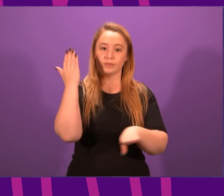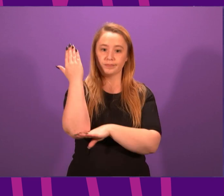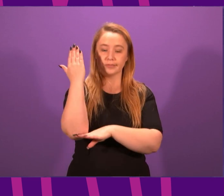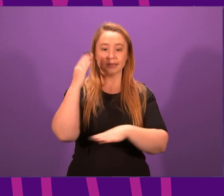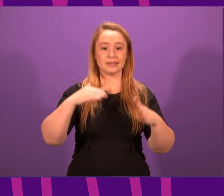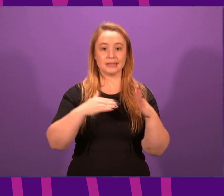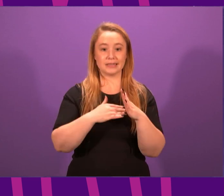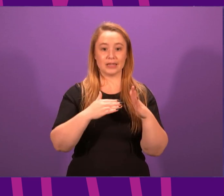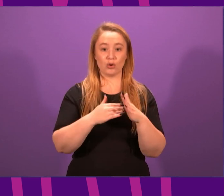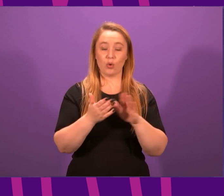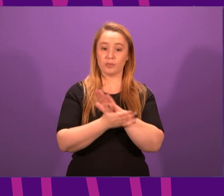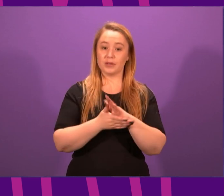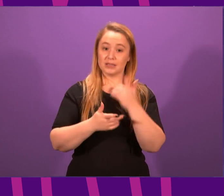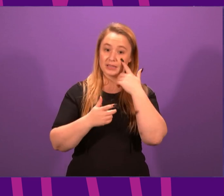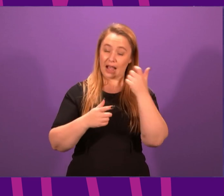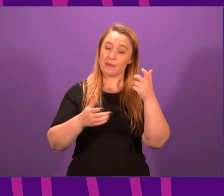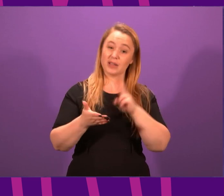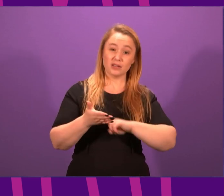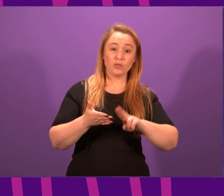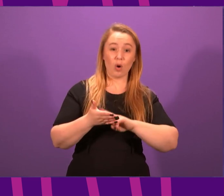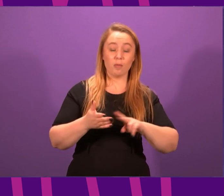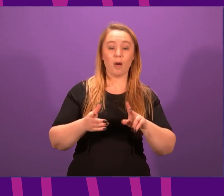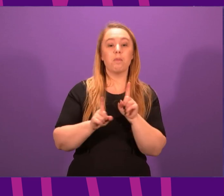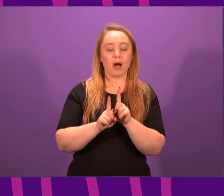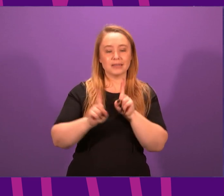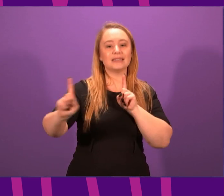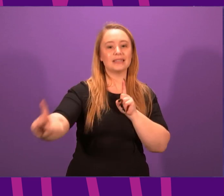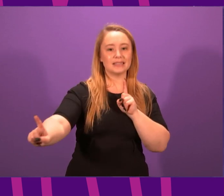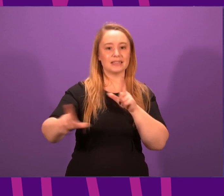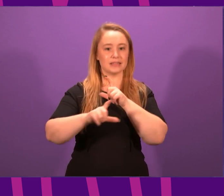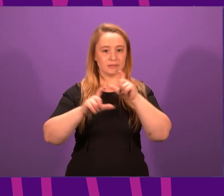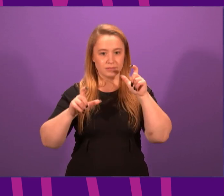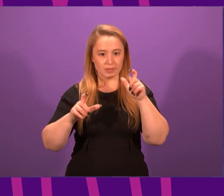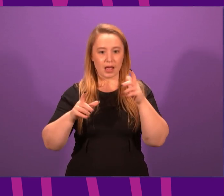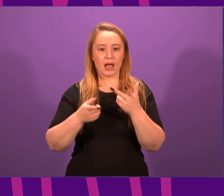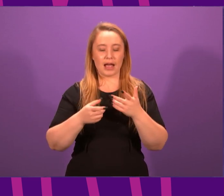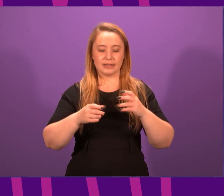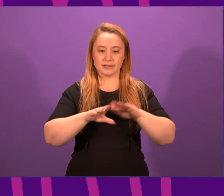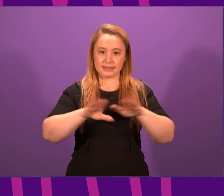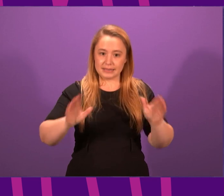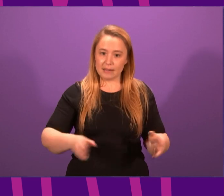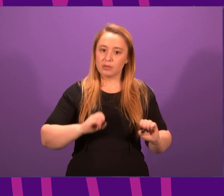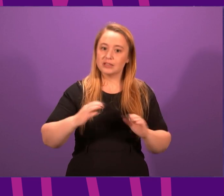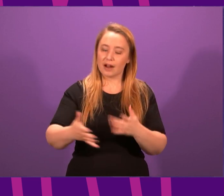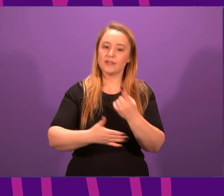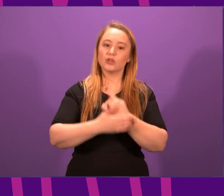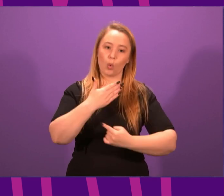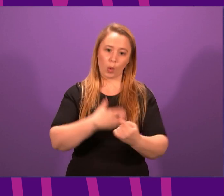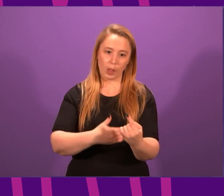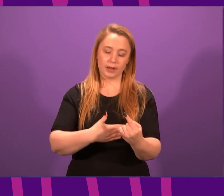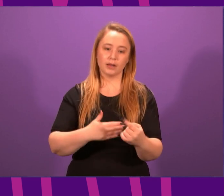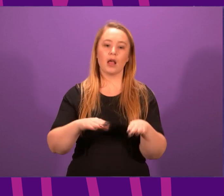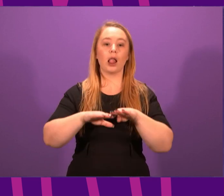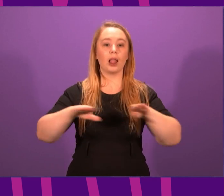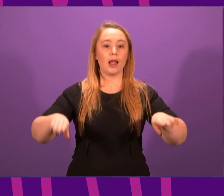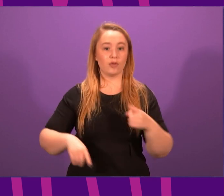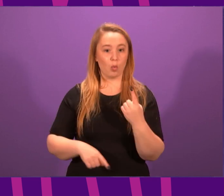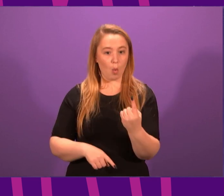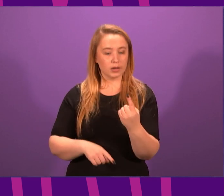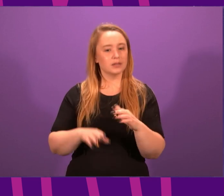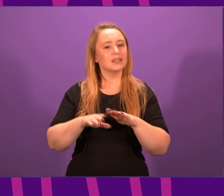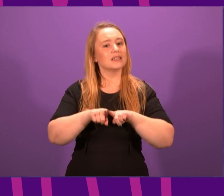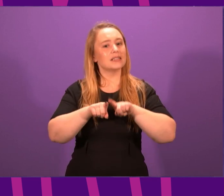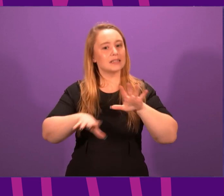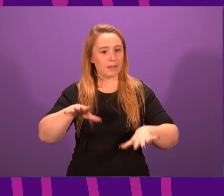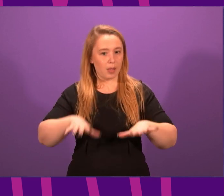subject to rules on physical distancing, limits on numbers and other mitigations such as table service only. Level one will be similar,